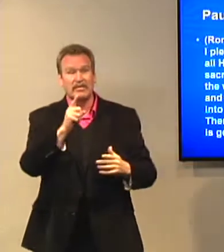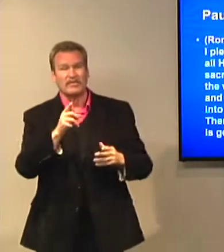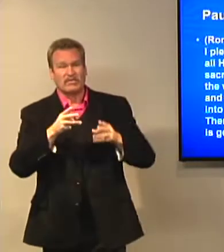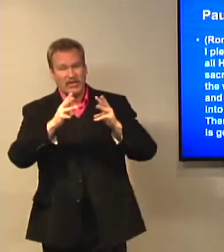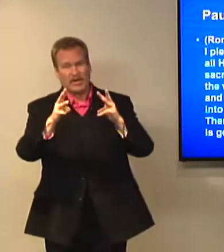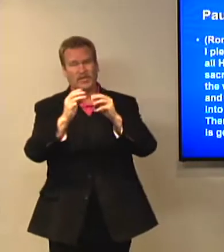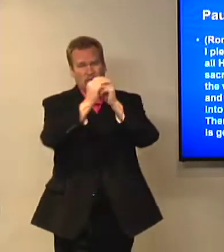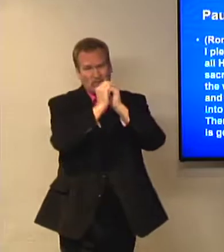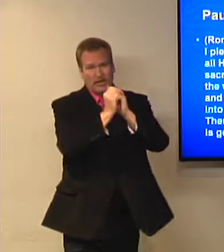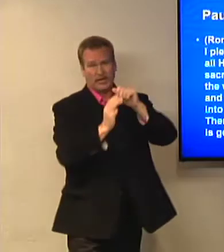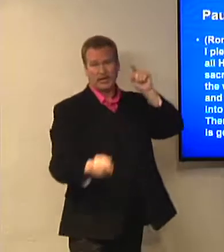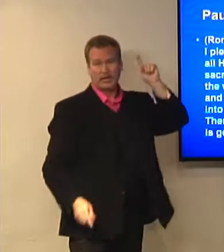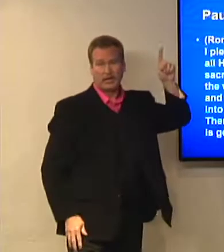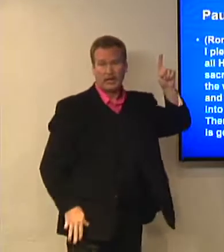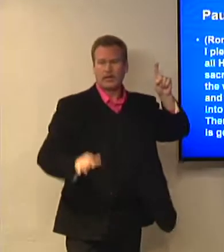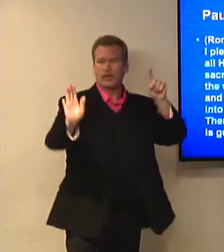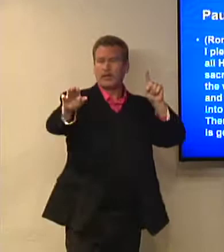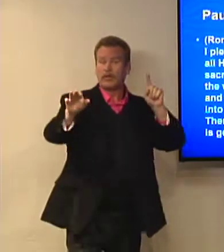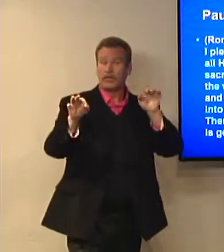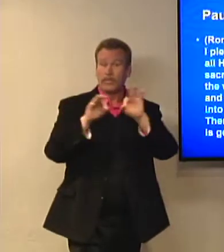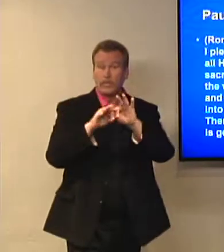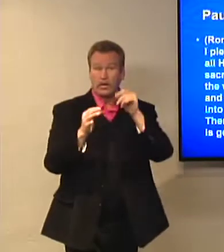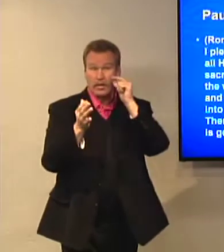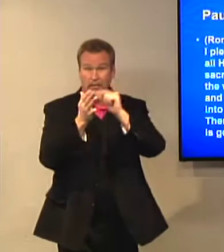the kind that he will find acceptable. This is truly